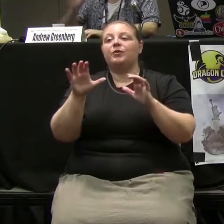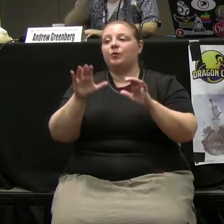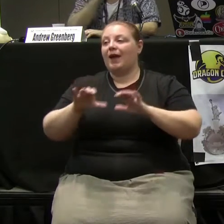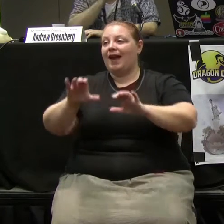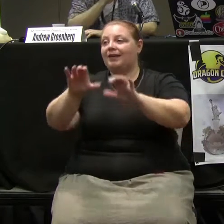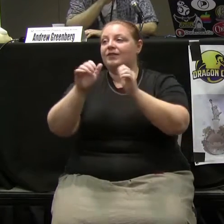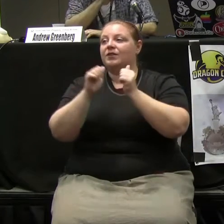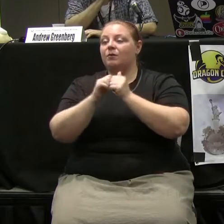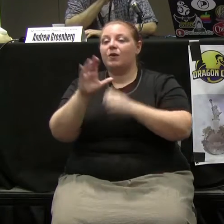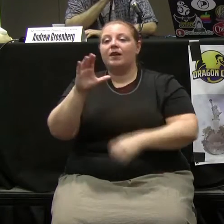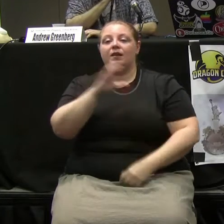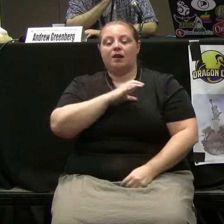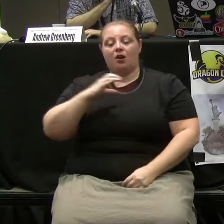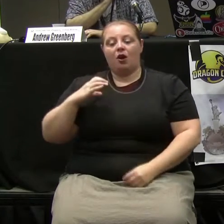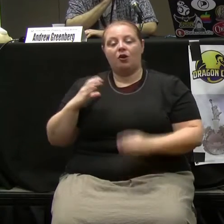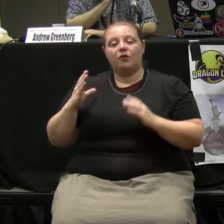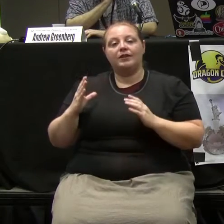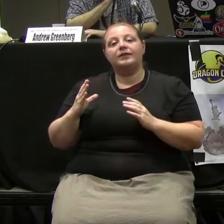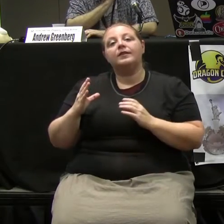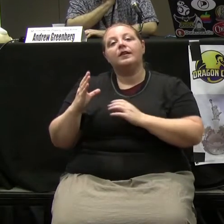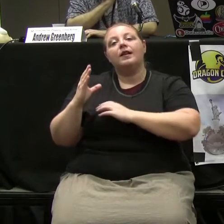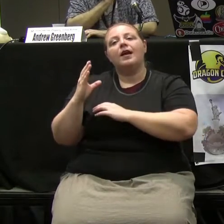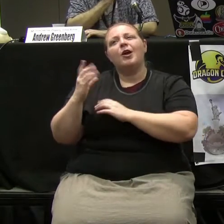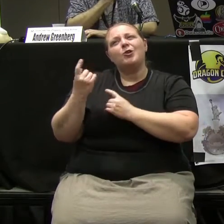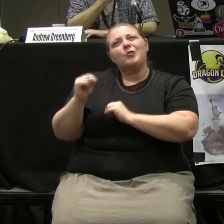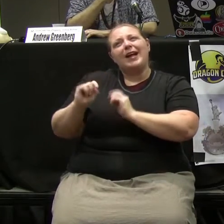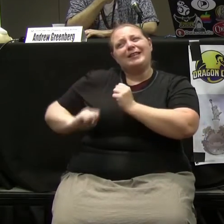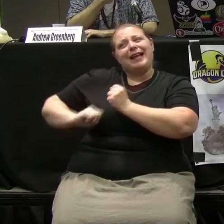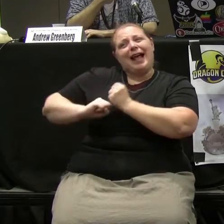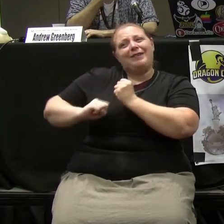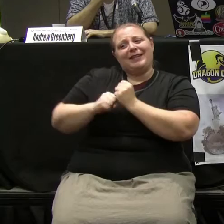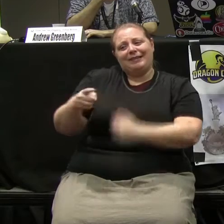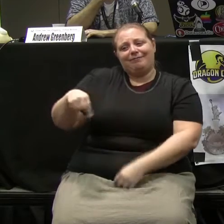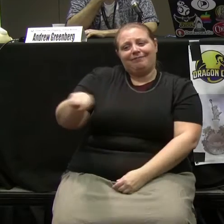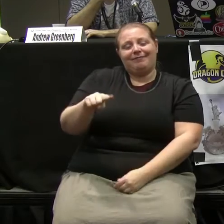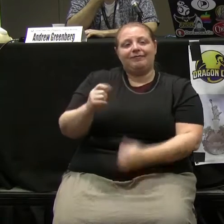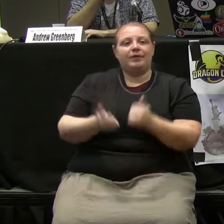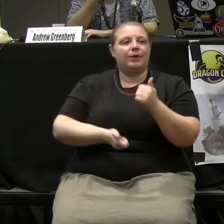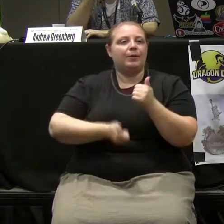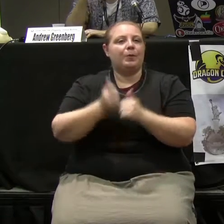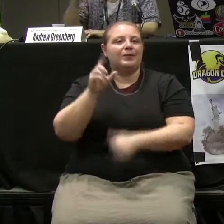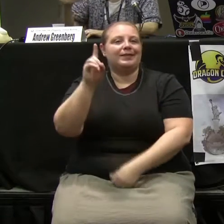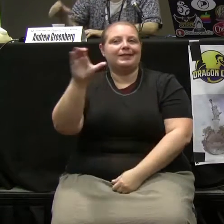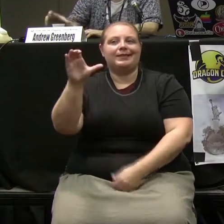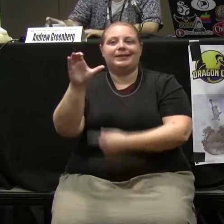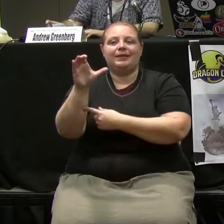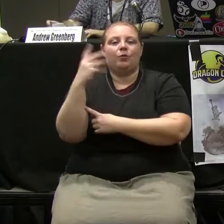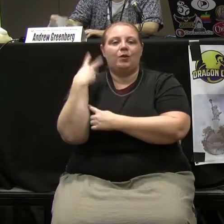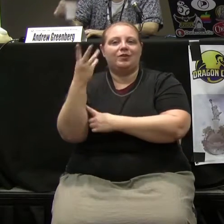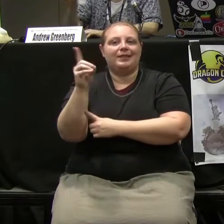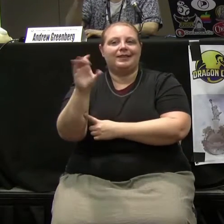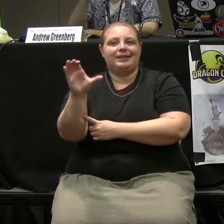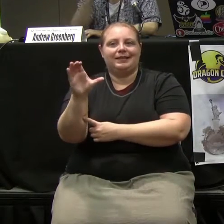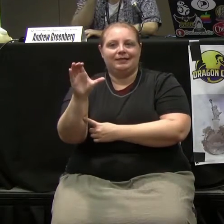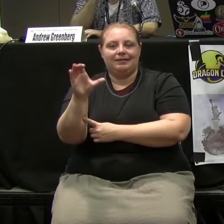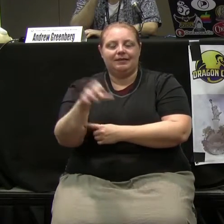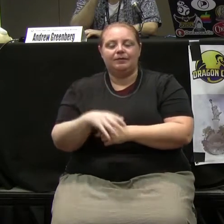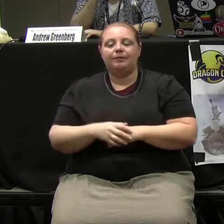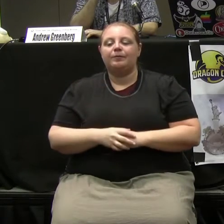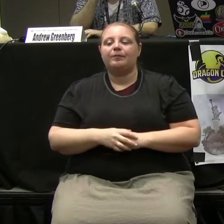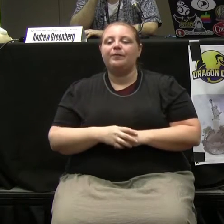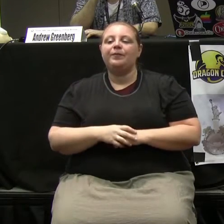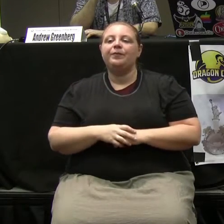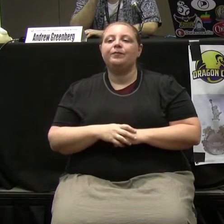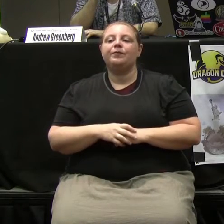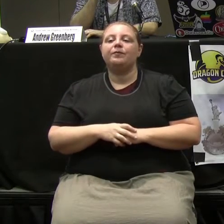Congress, the problem with advocating for Congress is that everyone is mostly in D.C. most of the time. And